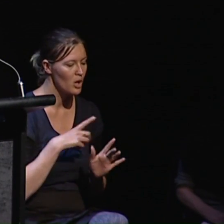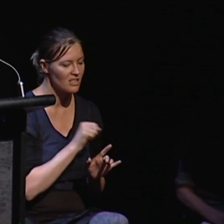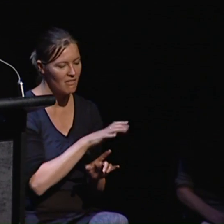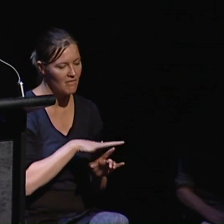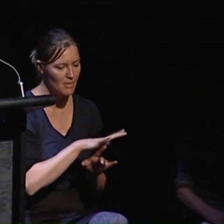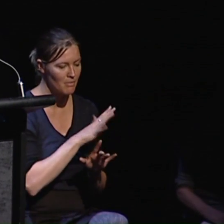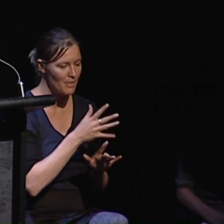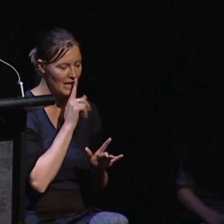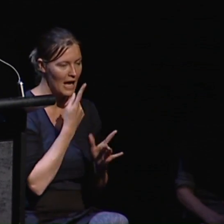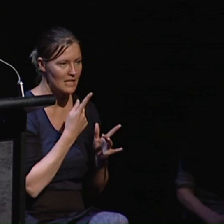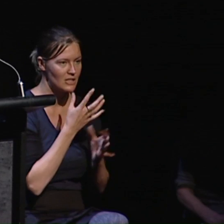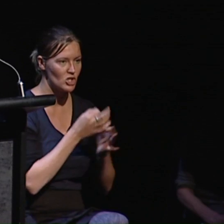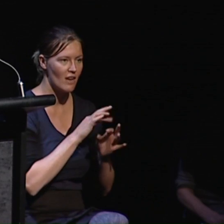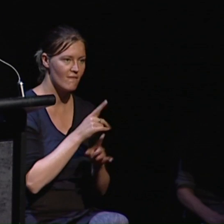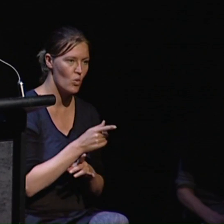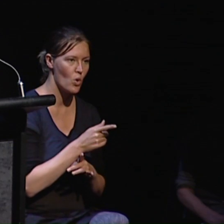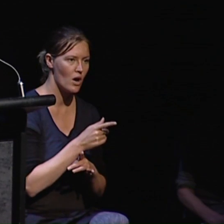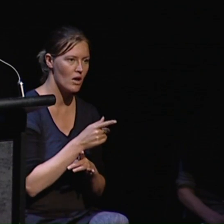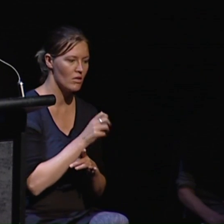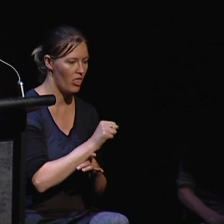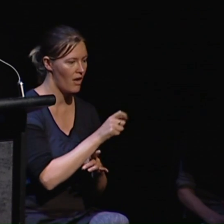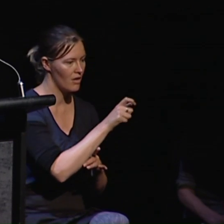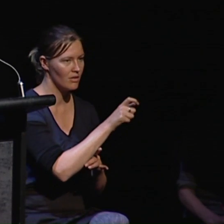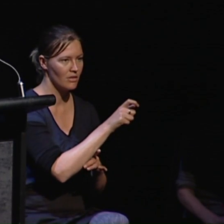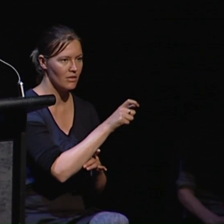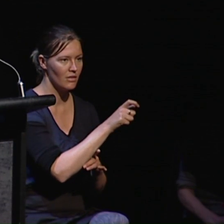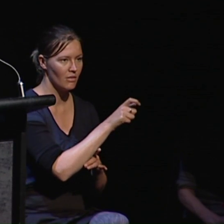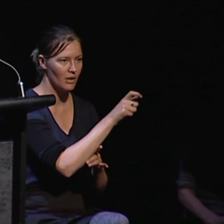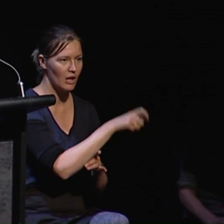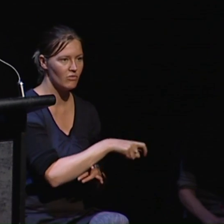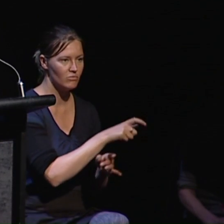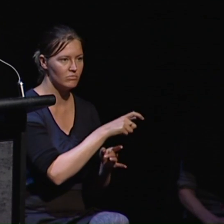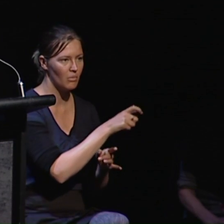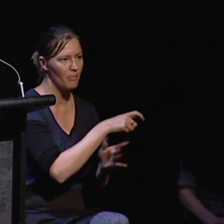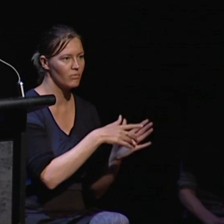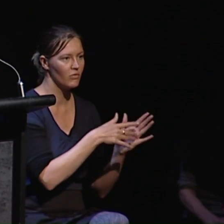family member, but rather to be supporting their family member and understanding what their own intentions are.